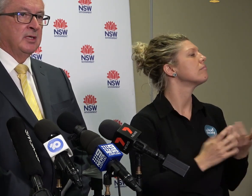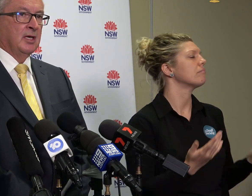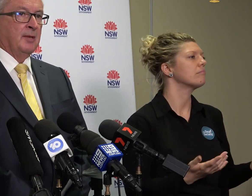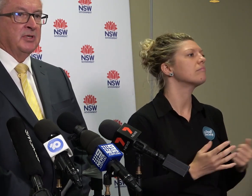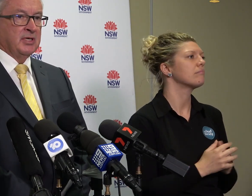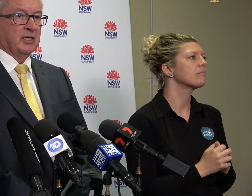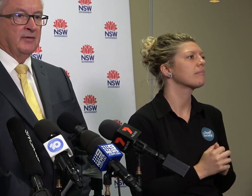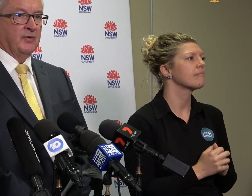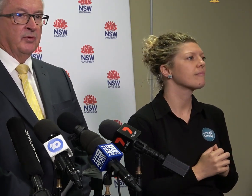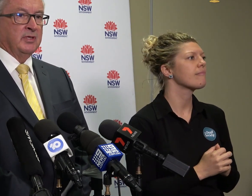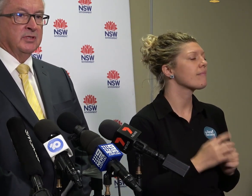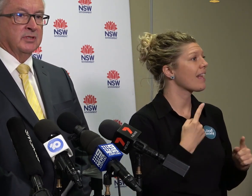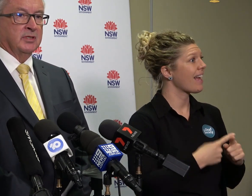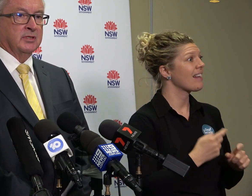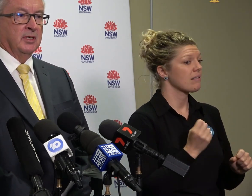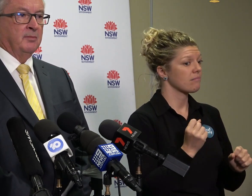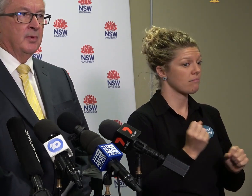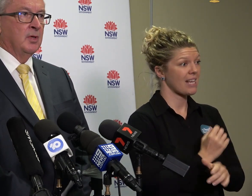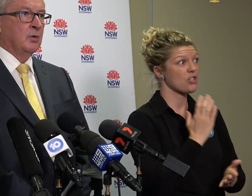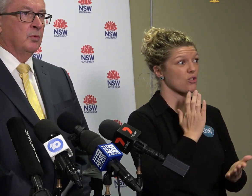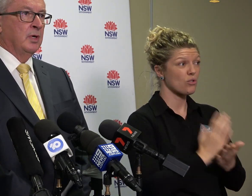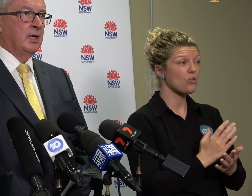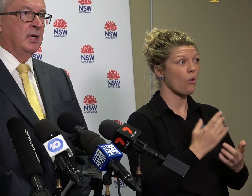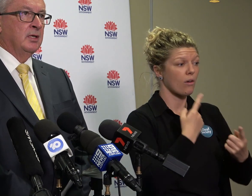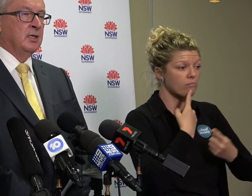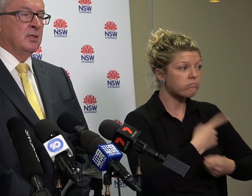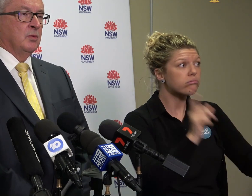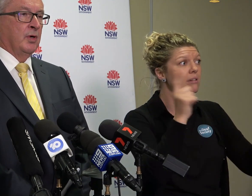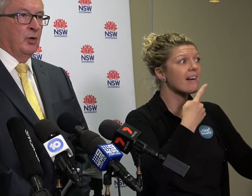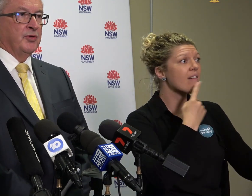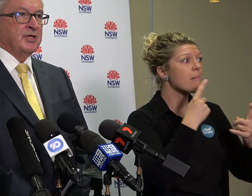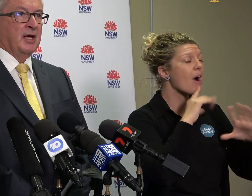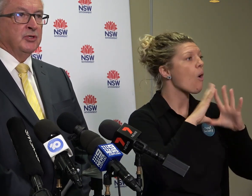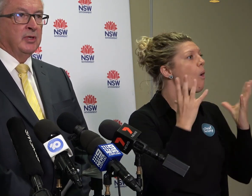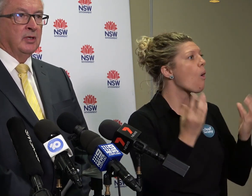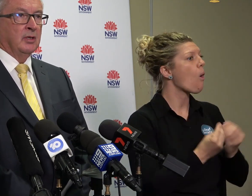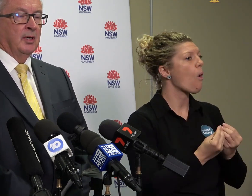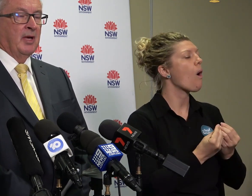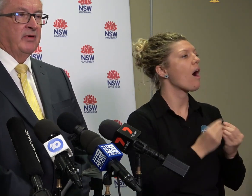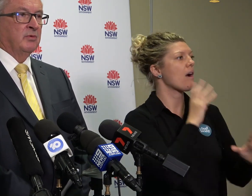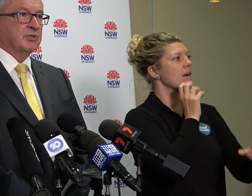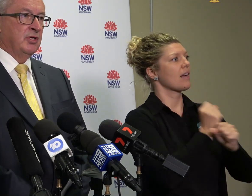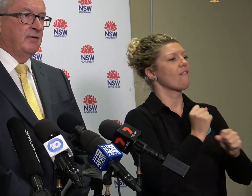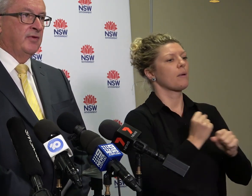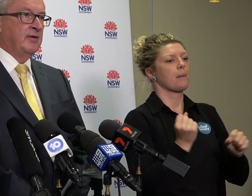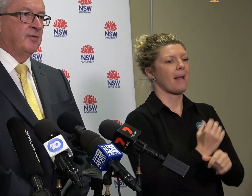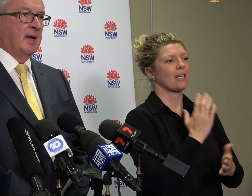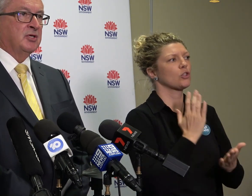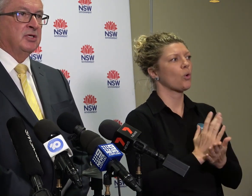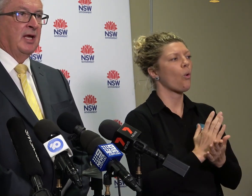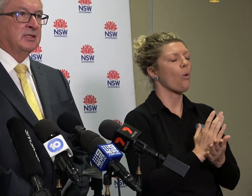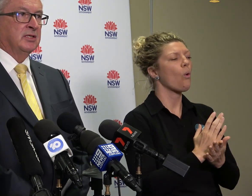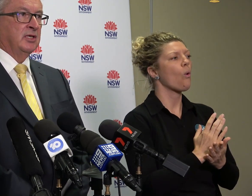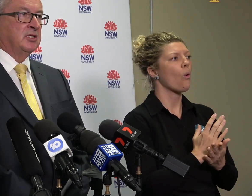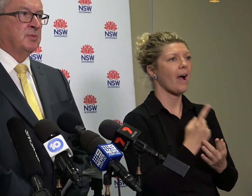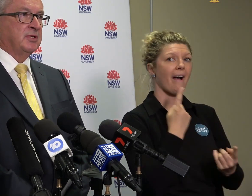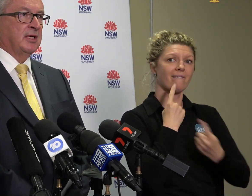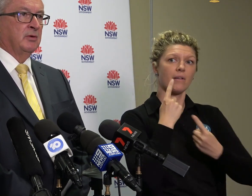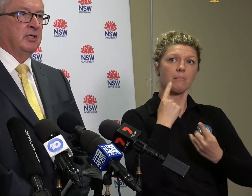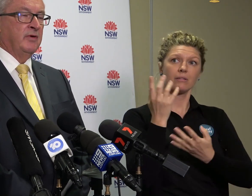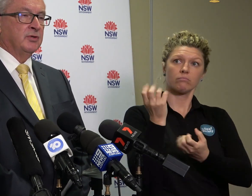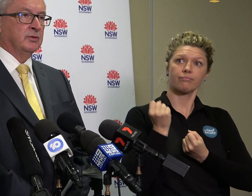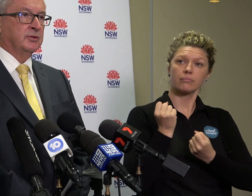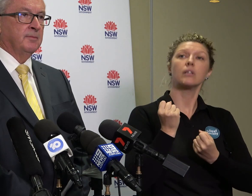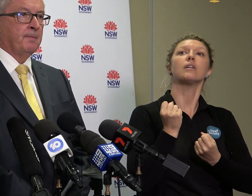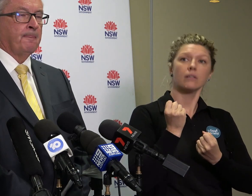it, and particularly for the reasons that what Health is now doing, having received the information as to these